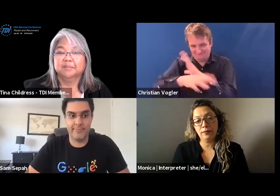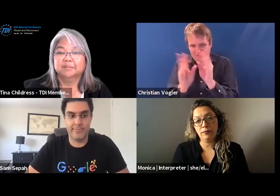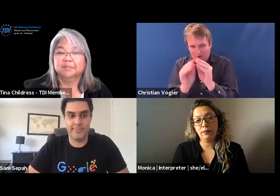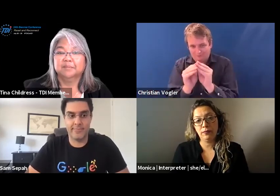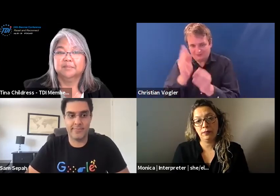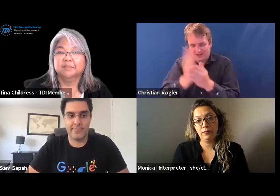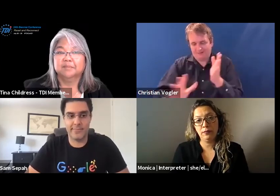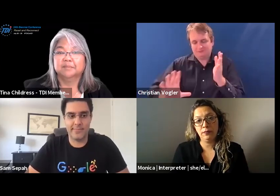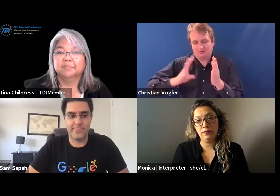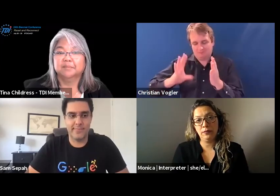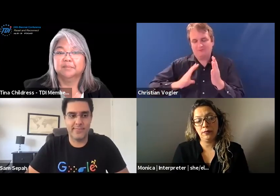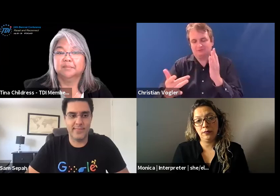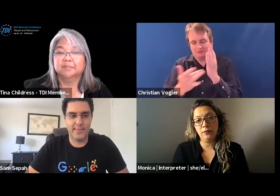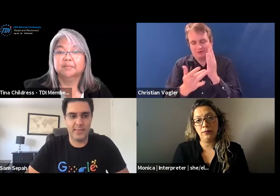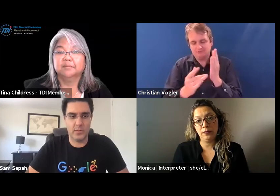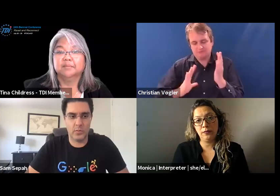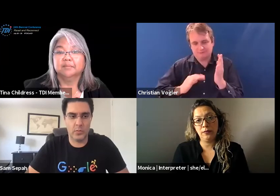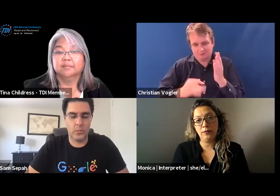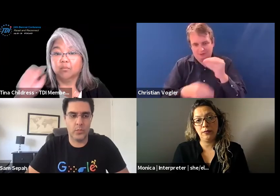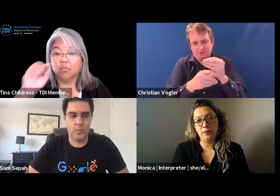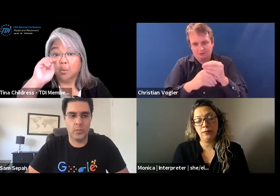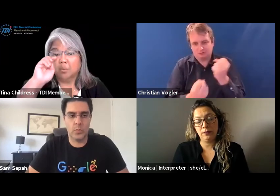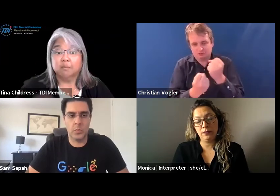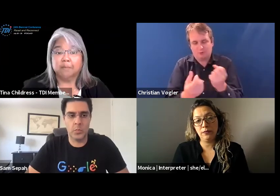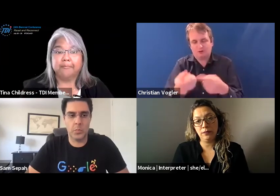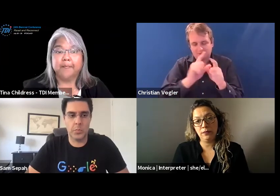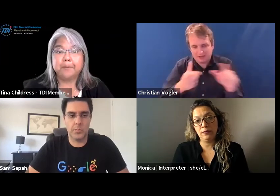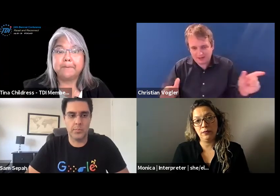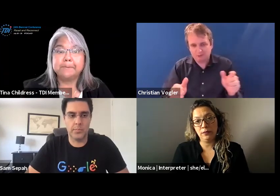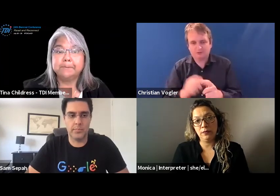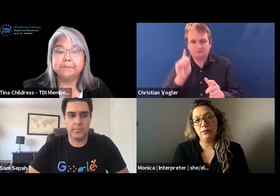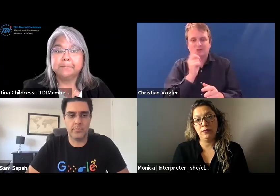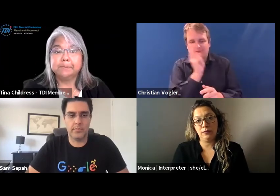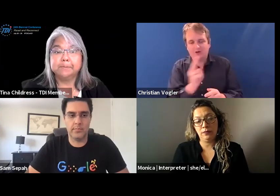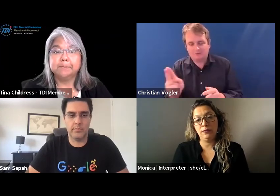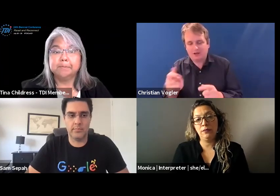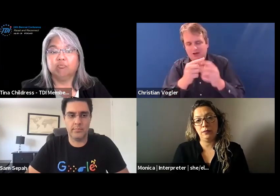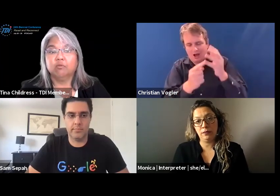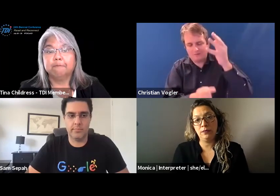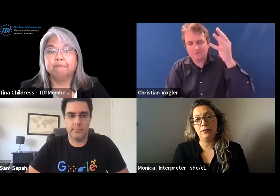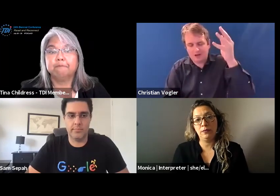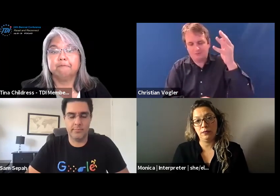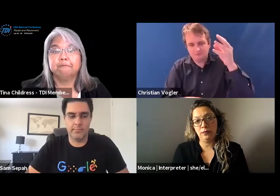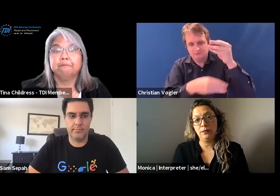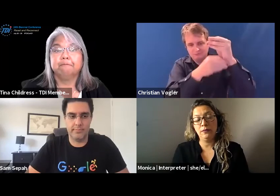And so really video conferencing is officially, the technology added support for language and hard of